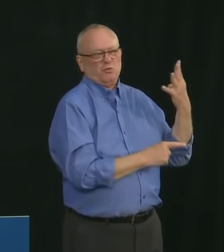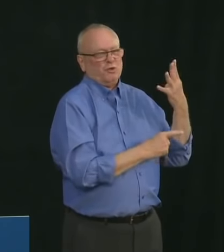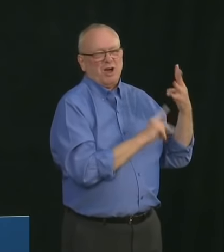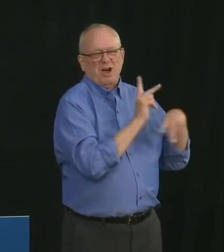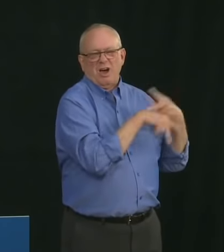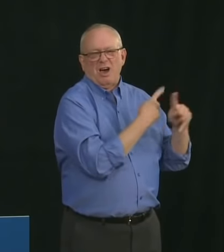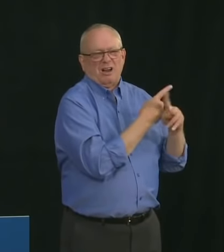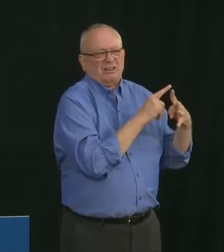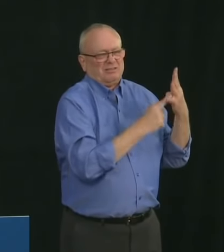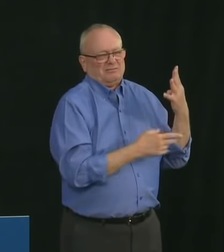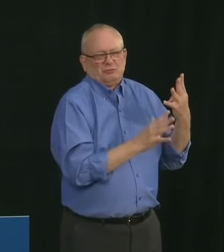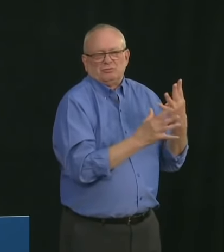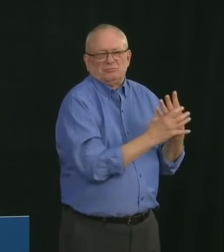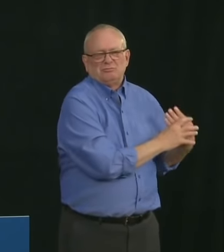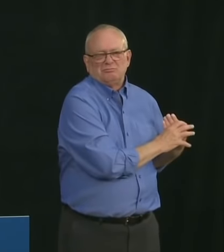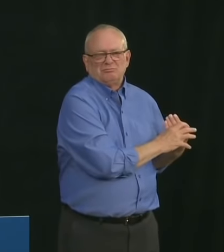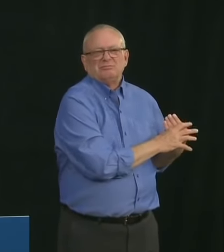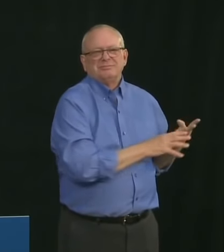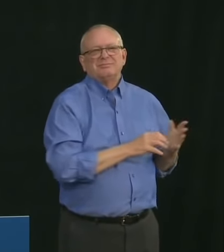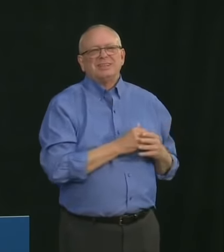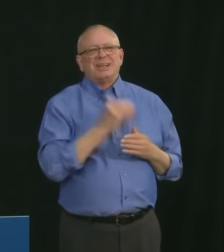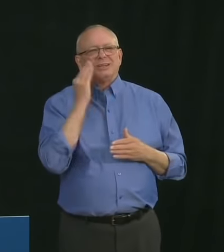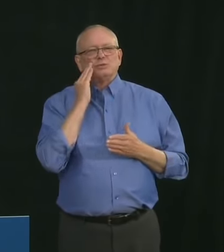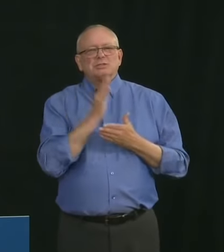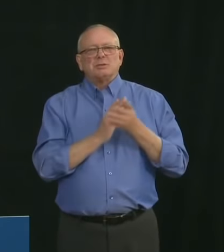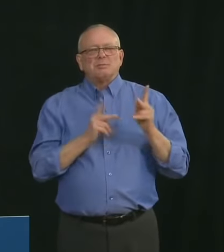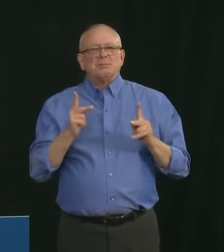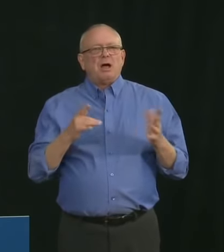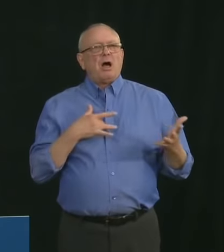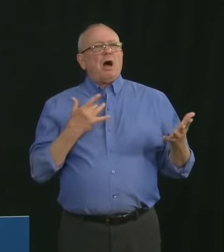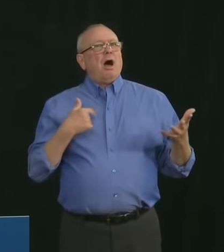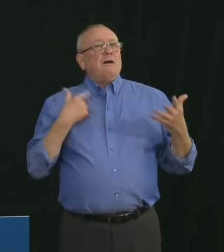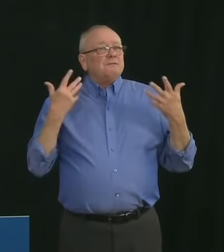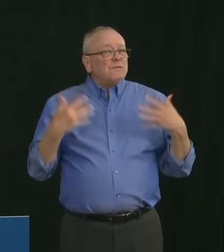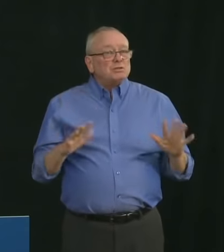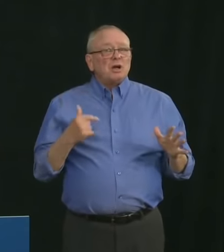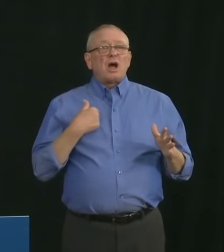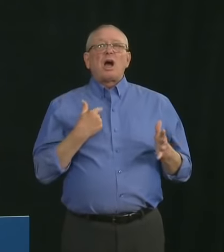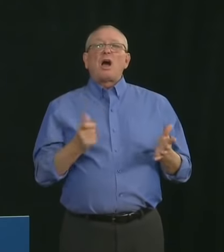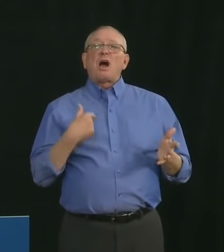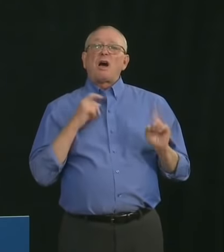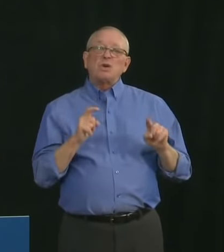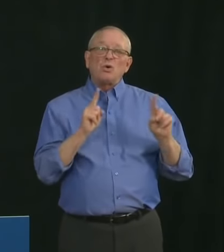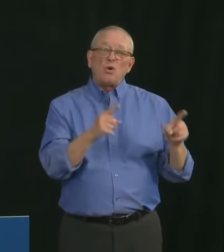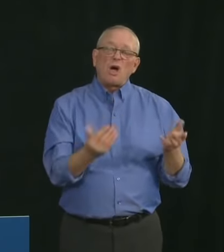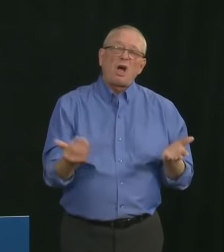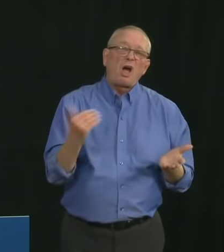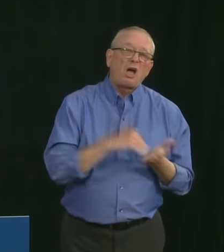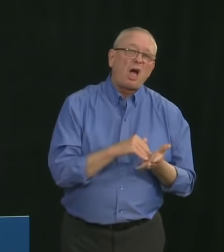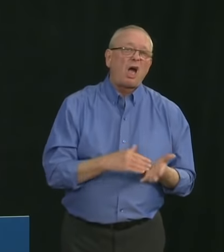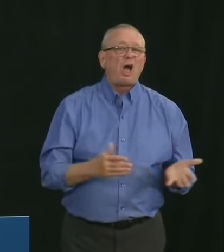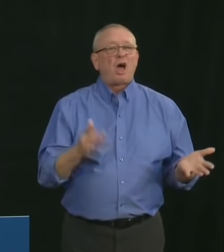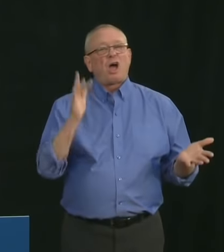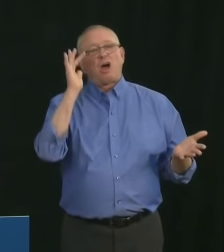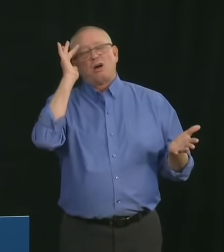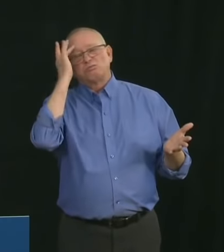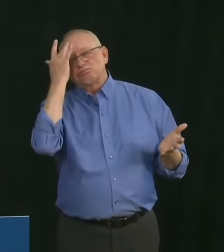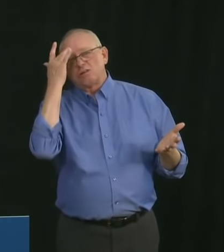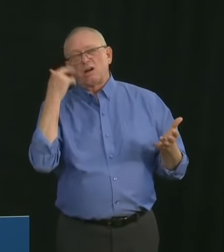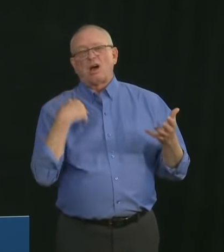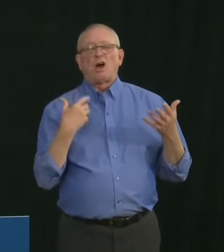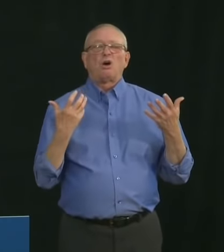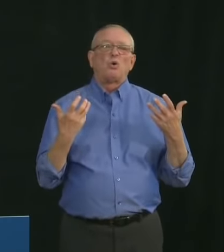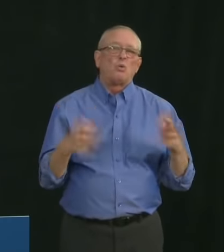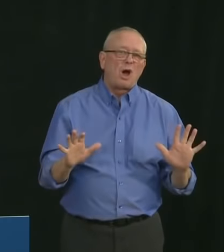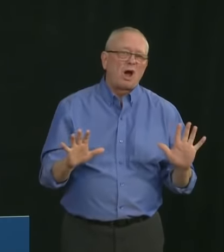I recognize it's an inconvenience for someone who has been swabbed to have to go back again. But they have all been contacted to make them aware that